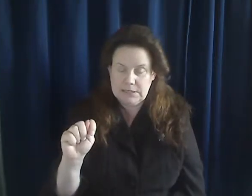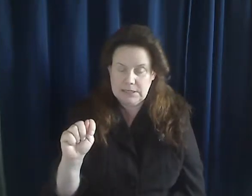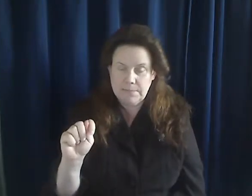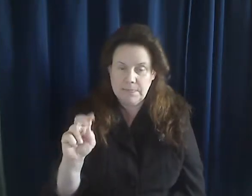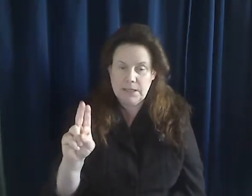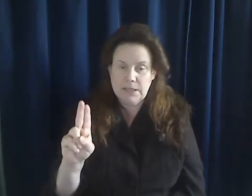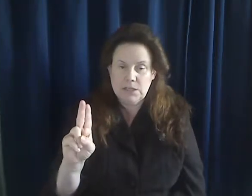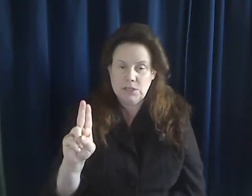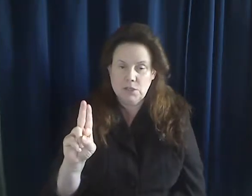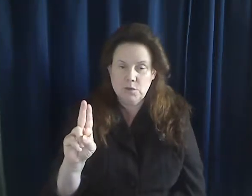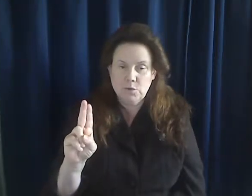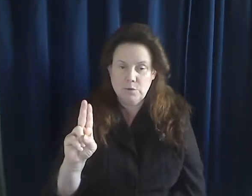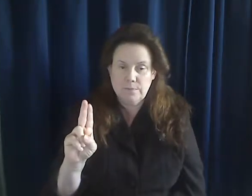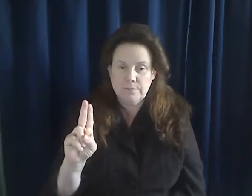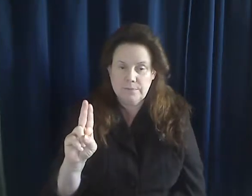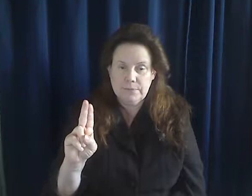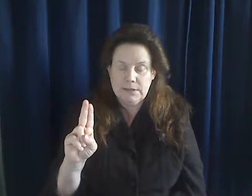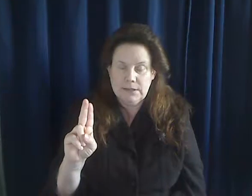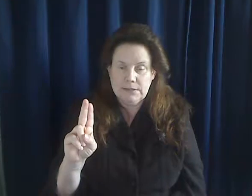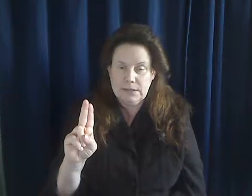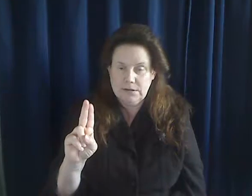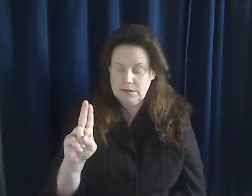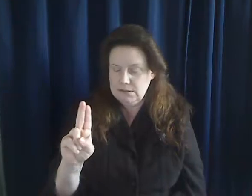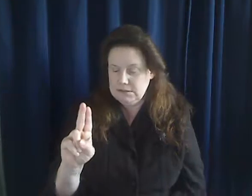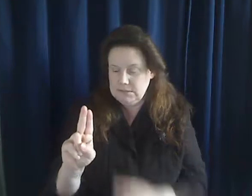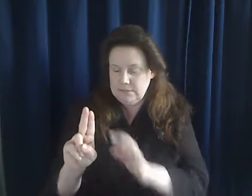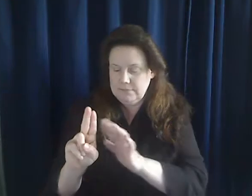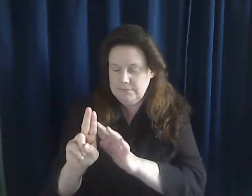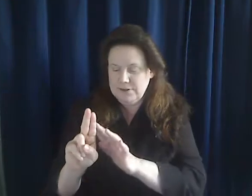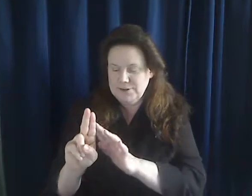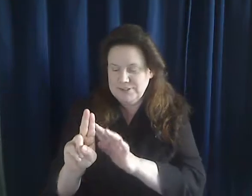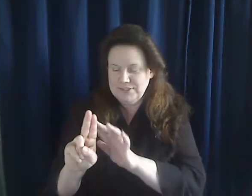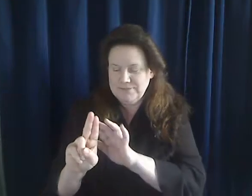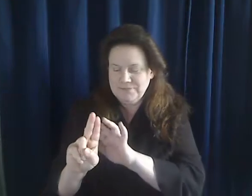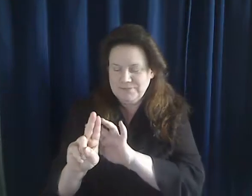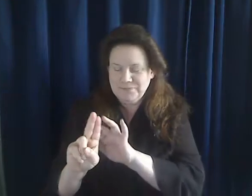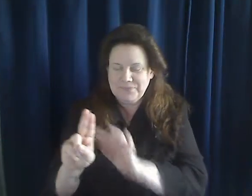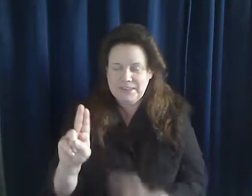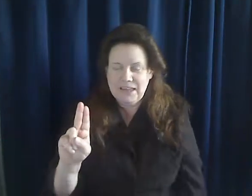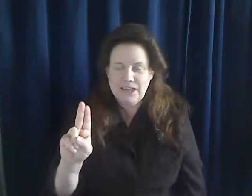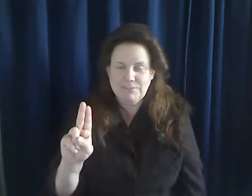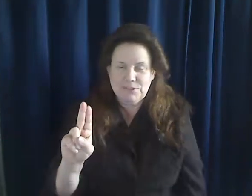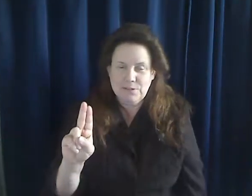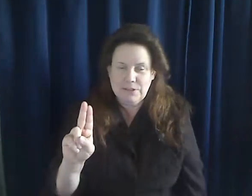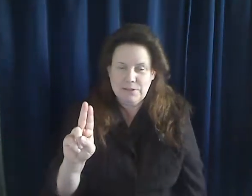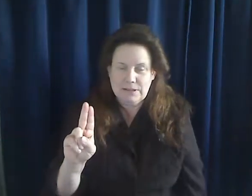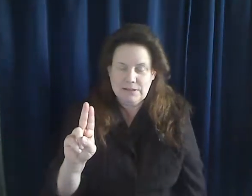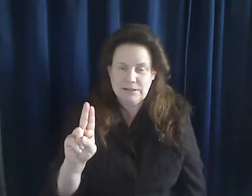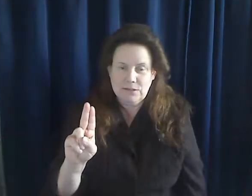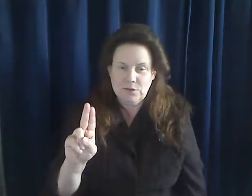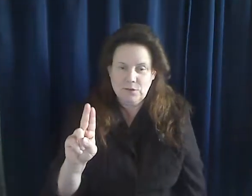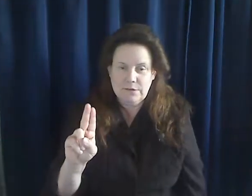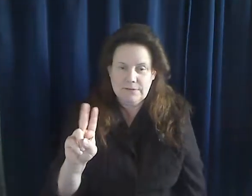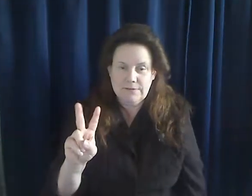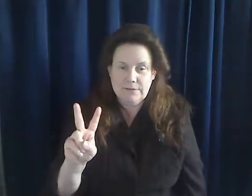T, U, letter, it's fingers 2 and 3, U,